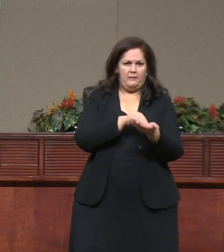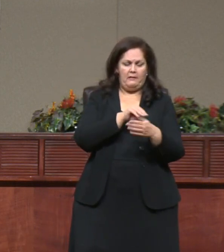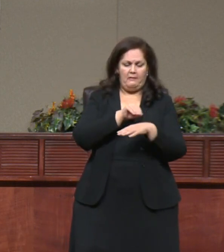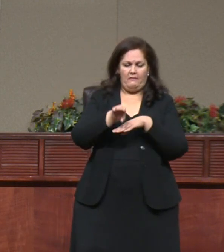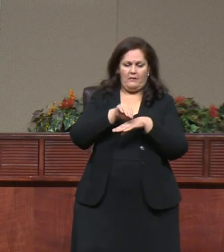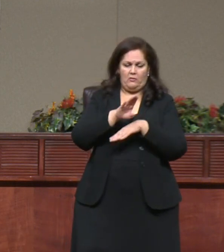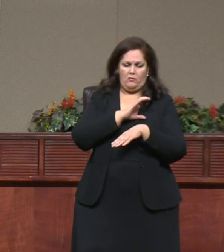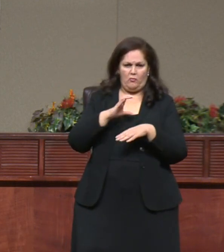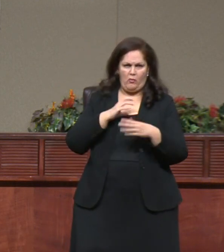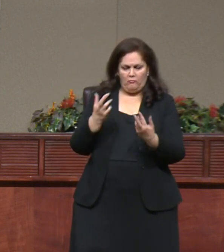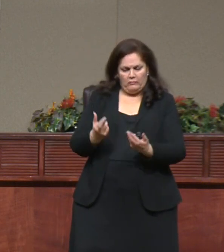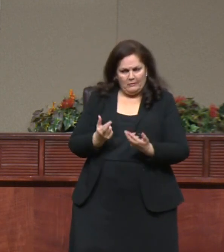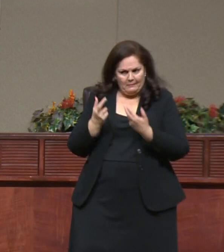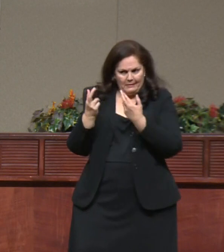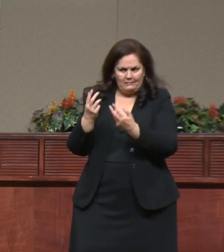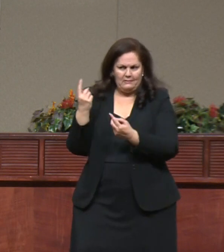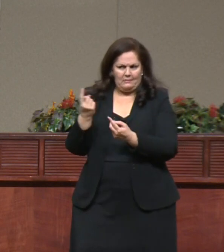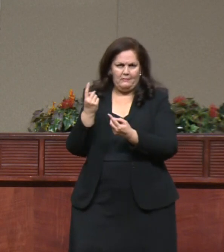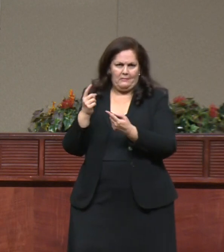school board into